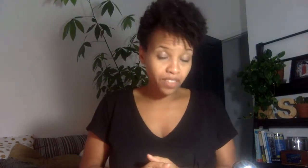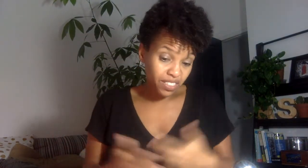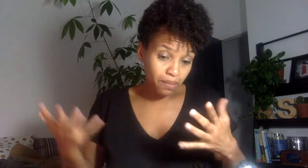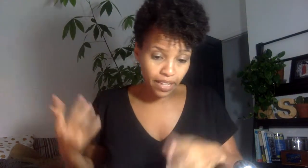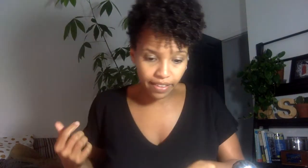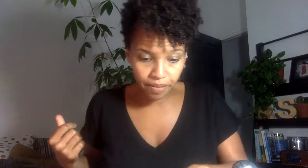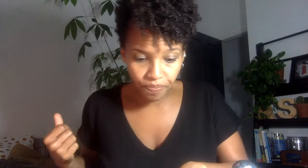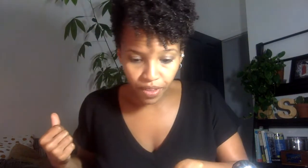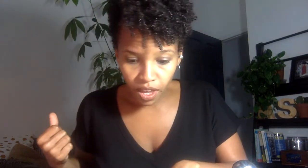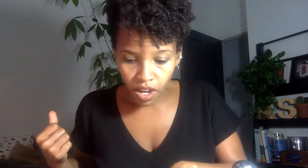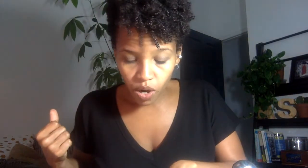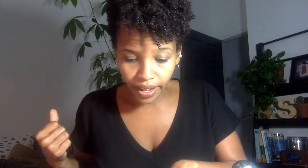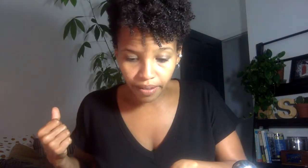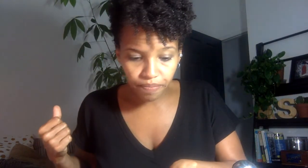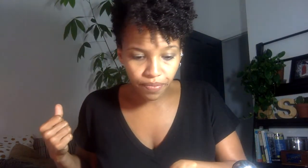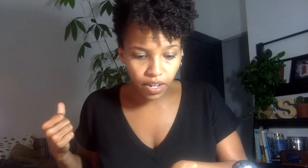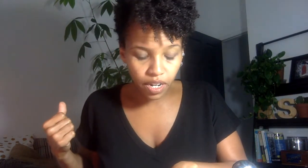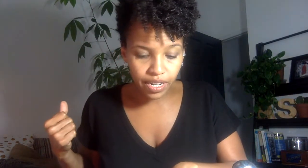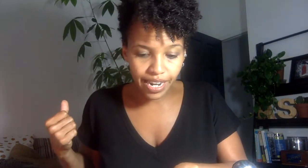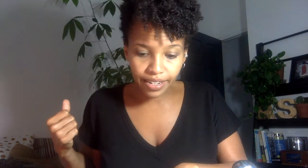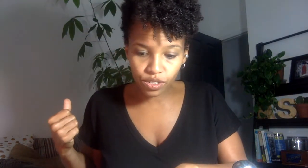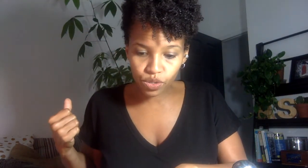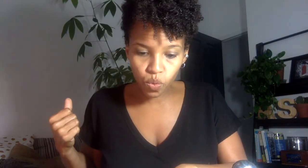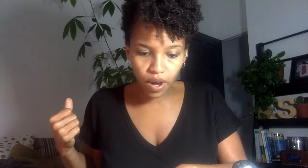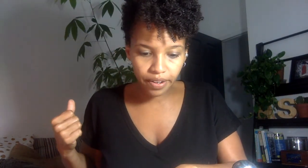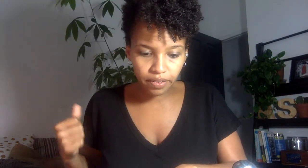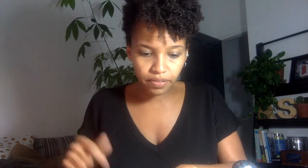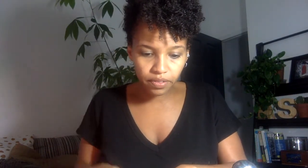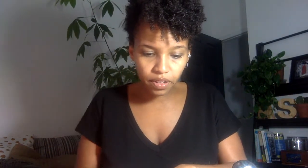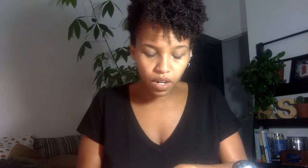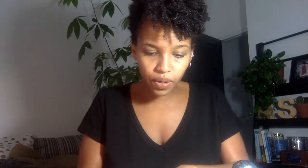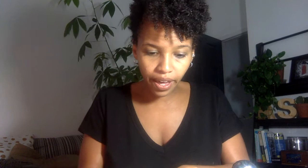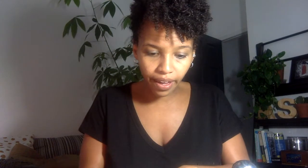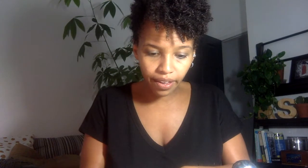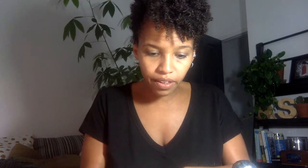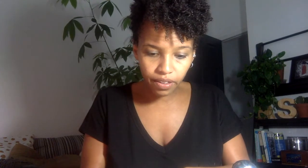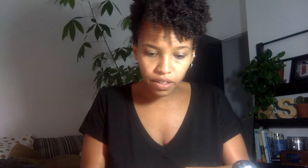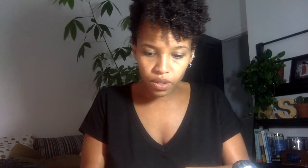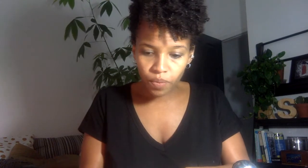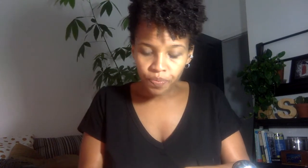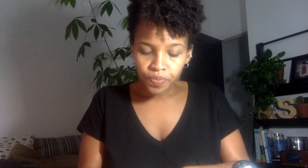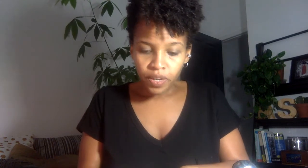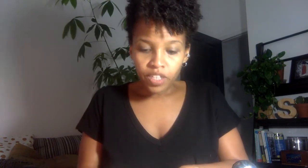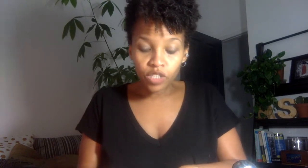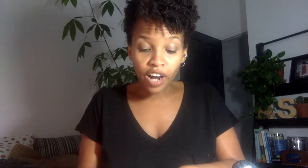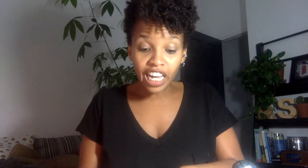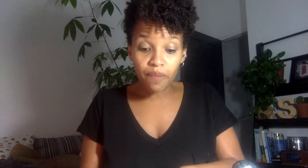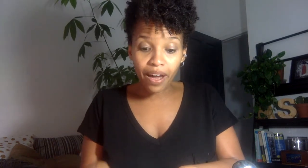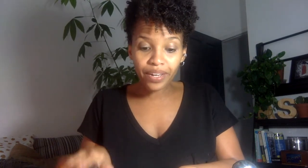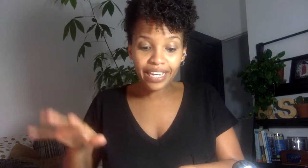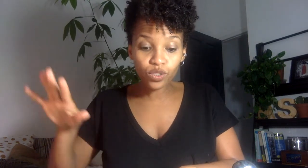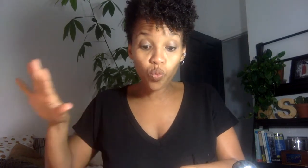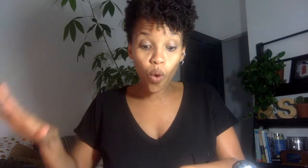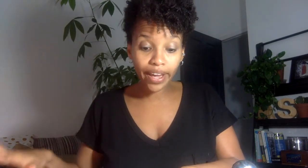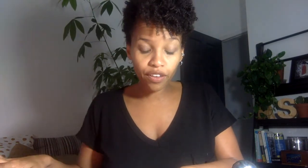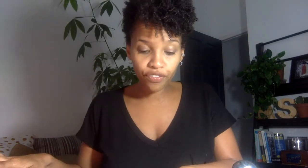something like that. Okay, next one. Okay. So talking about his wife, one